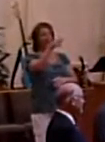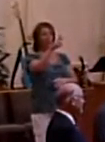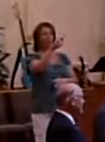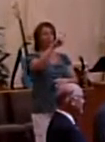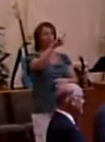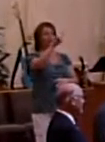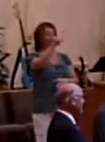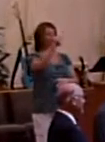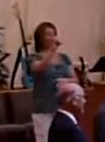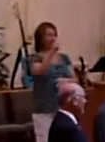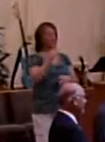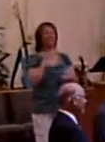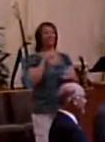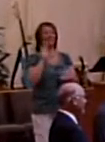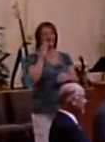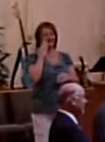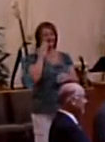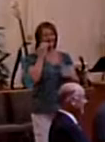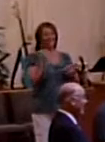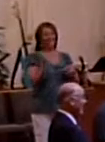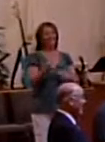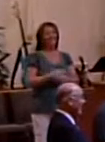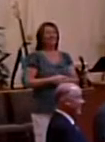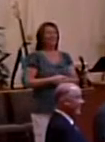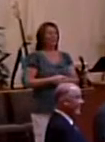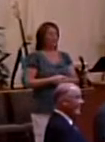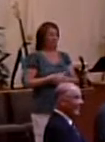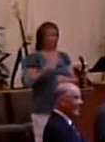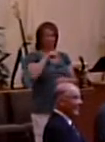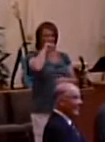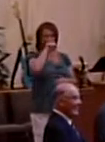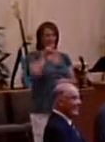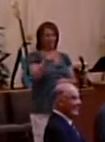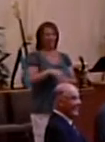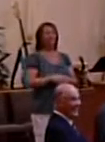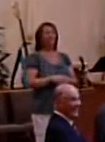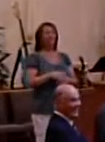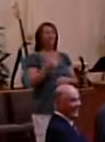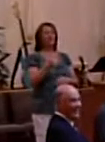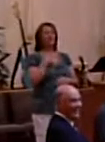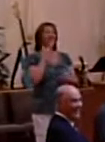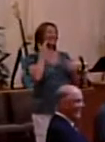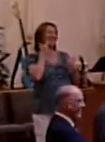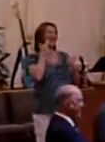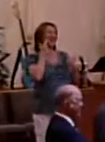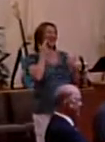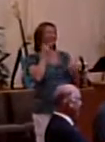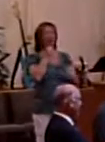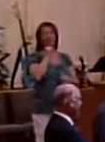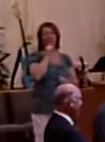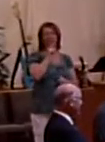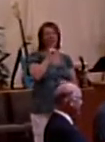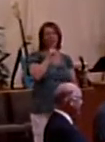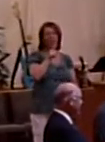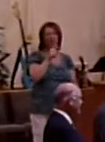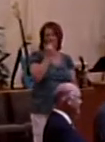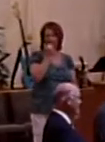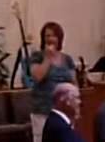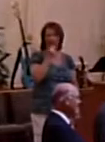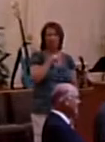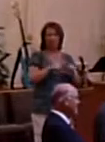time for both of those things. And we love her so much, but she has this little giggle, like when it's not really funny, but